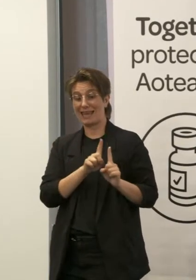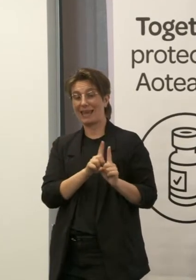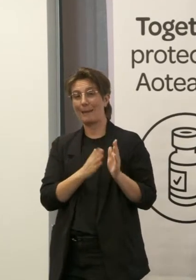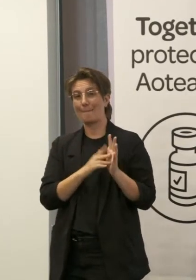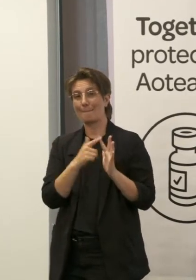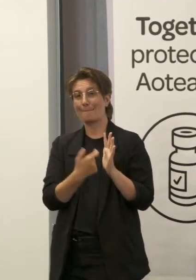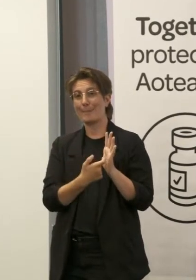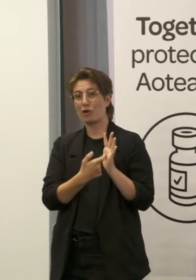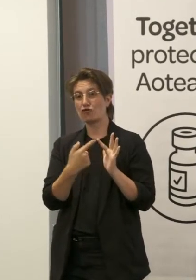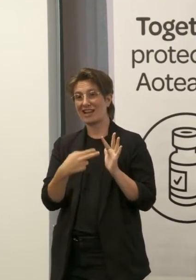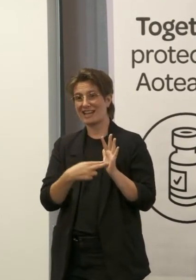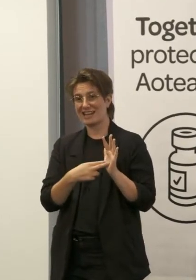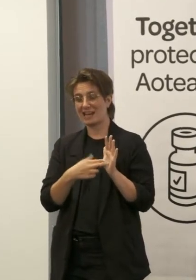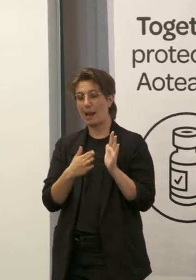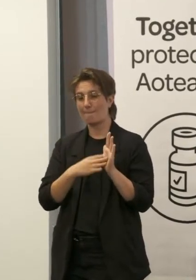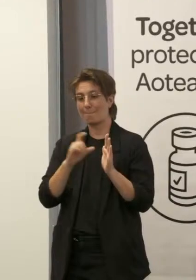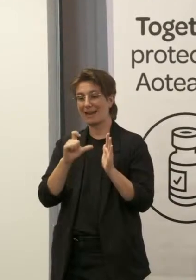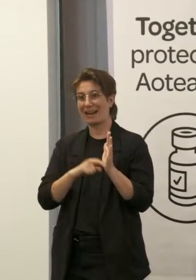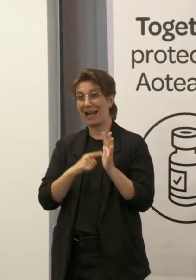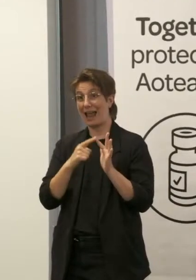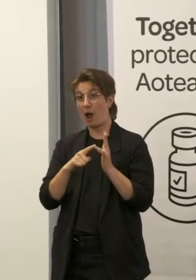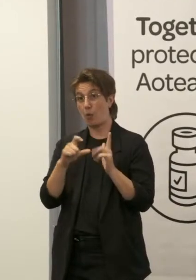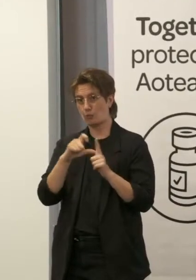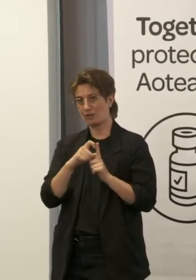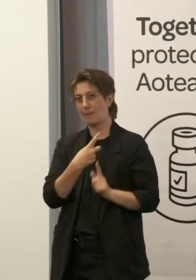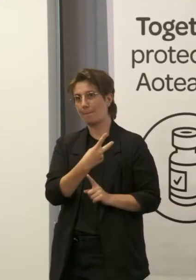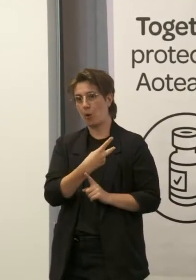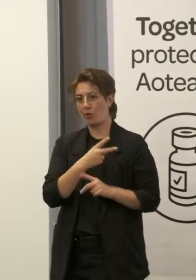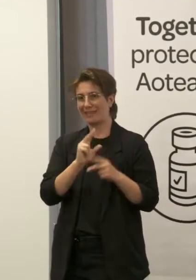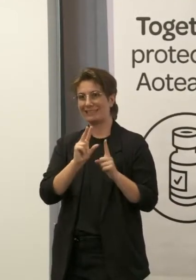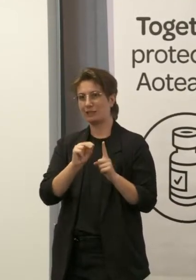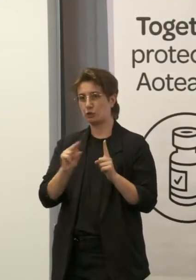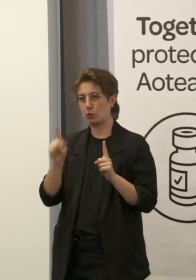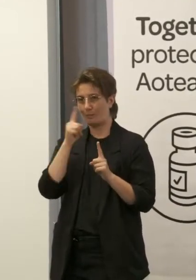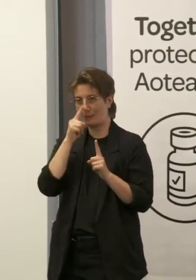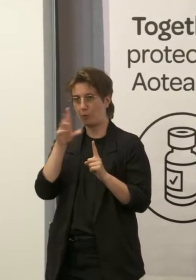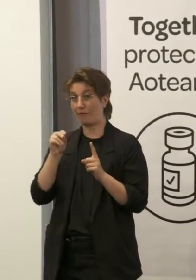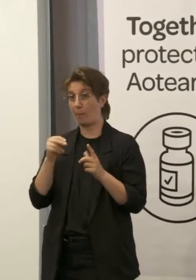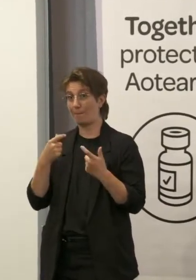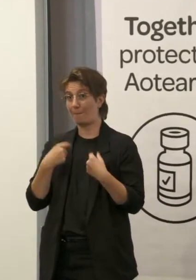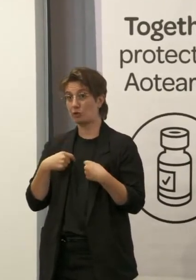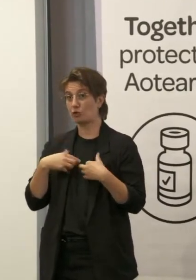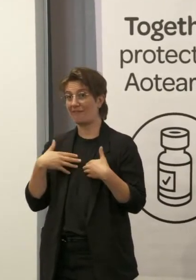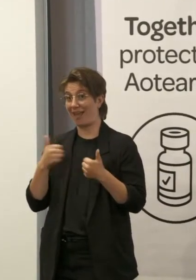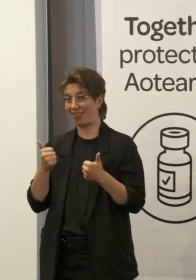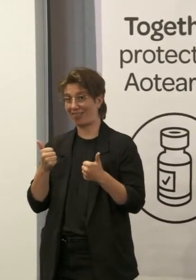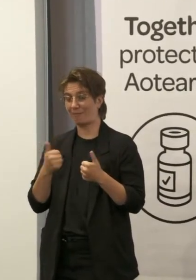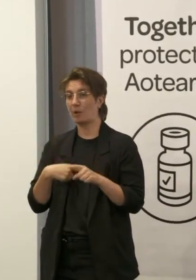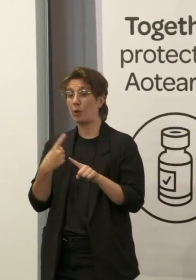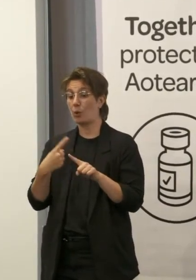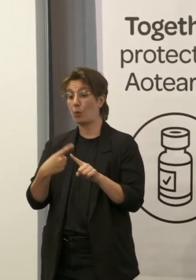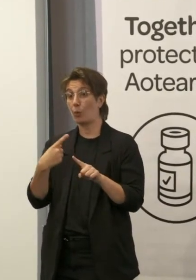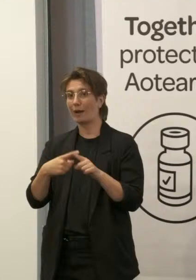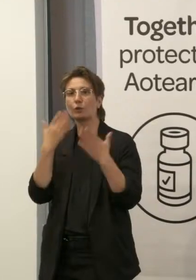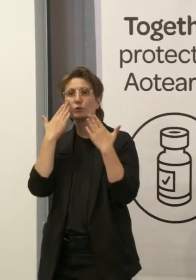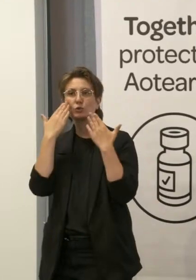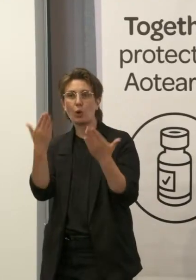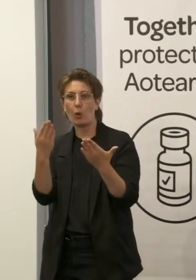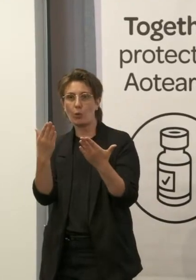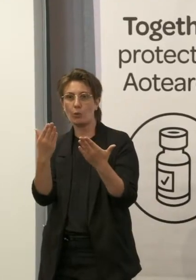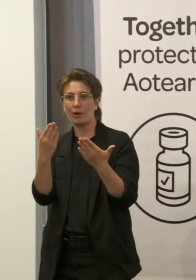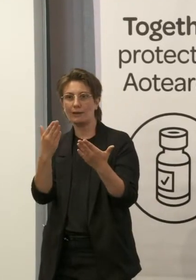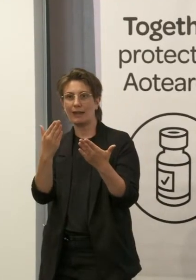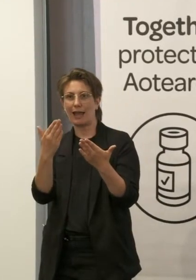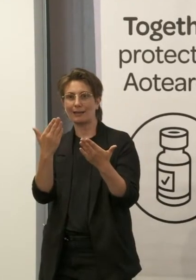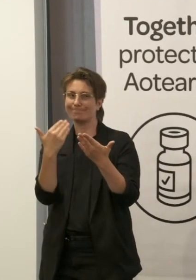hard-working project managers. What we're going to do is just do a bit of a quick demo, show and tell of some of the tech. And